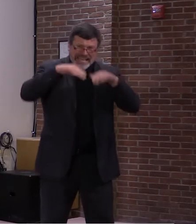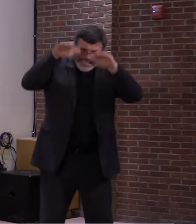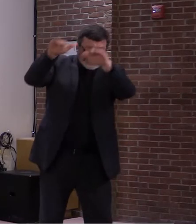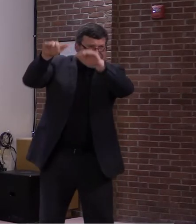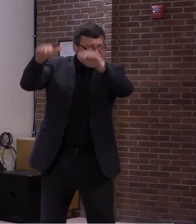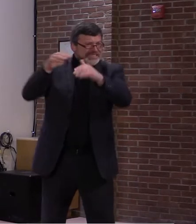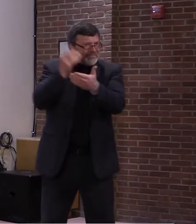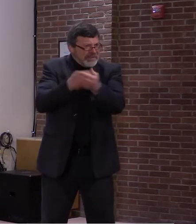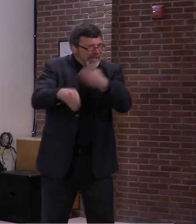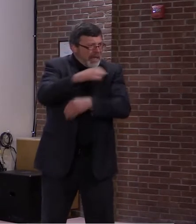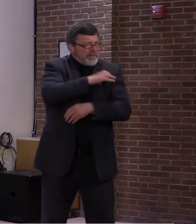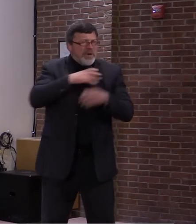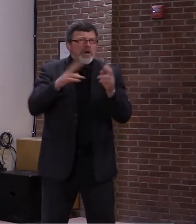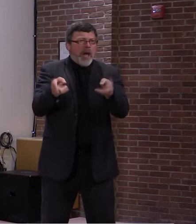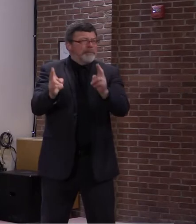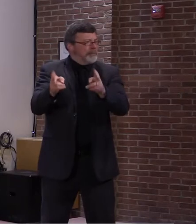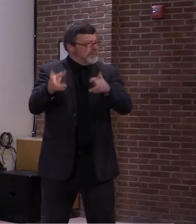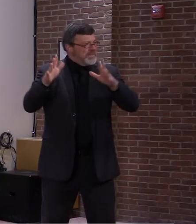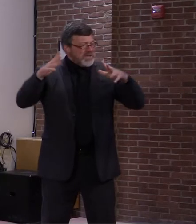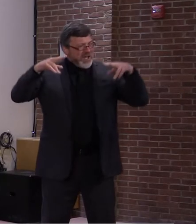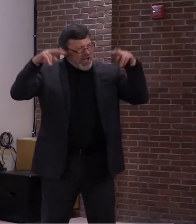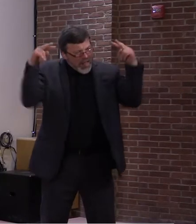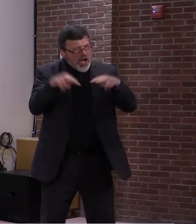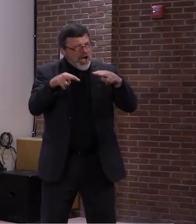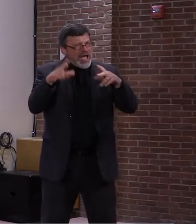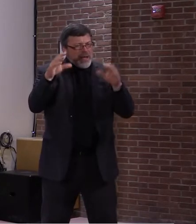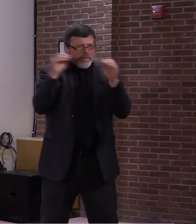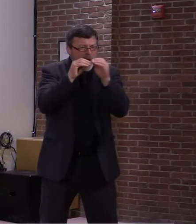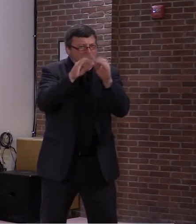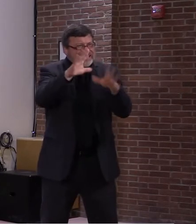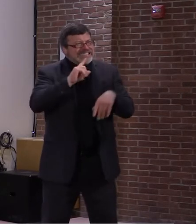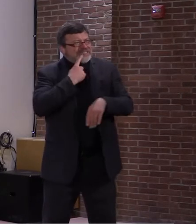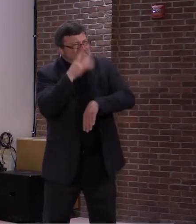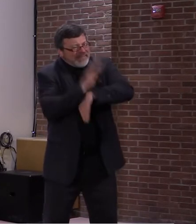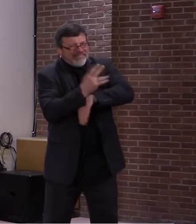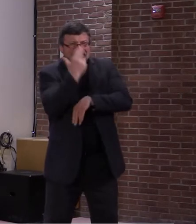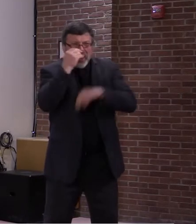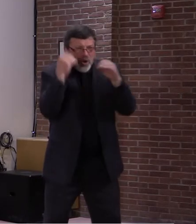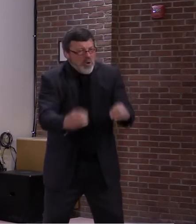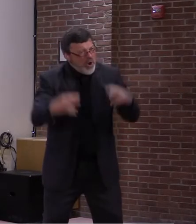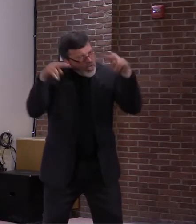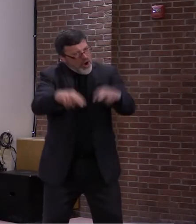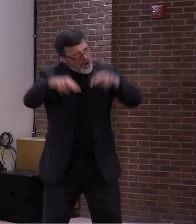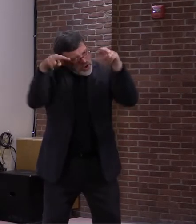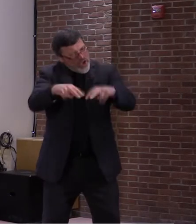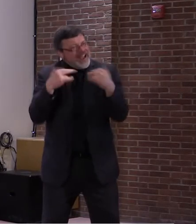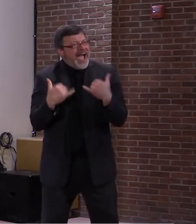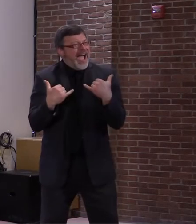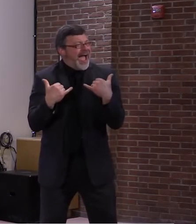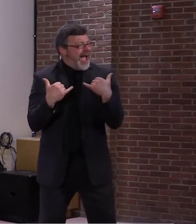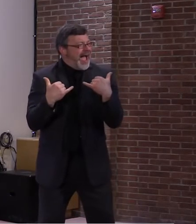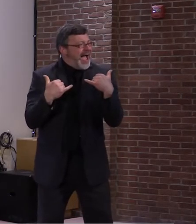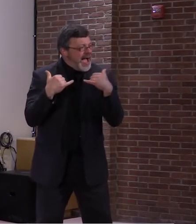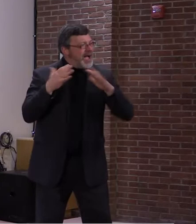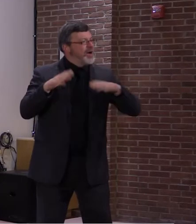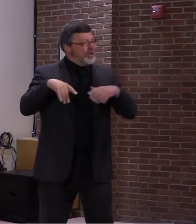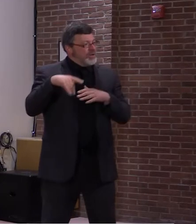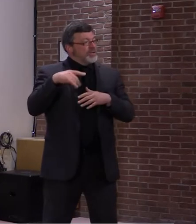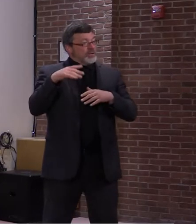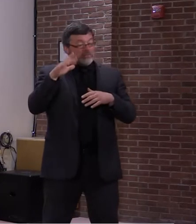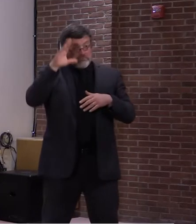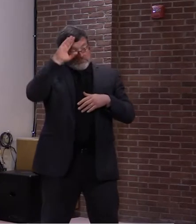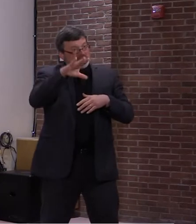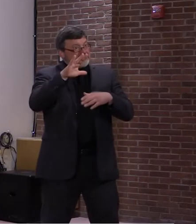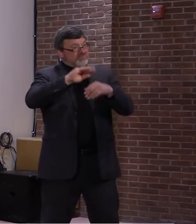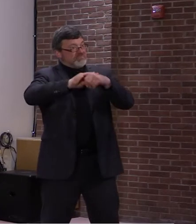ask. Grants made through this targeted program will be vetted to ensure they will help repair a harm that COVID created, will grow